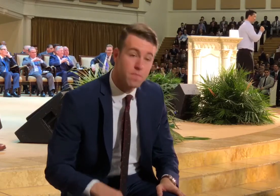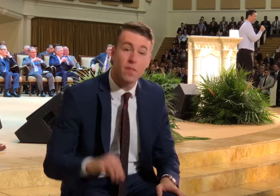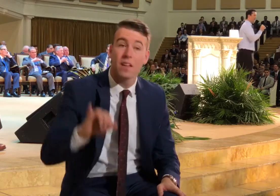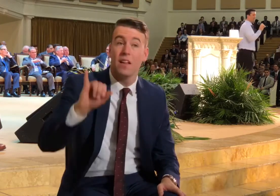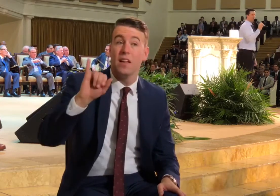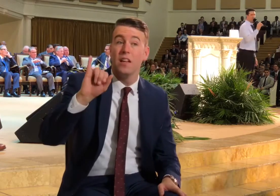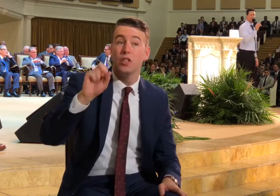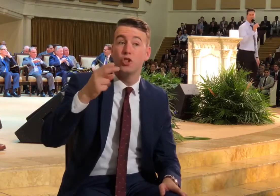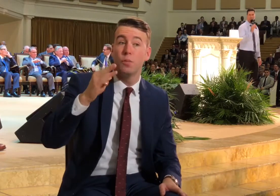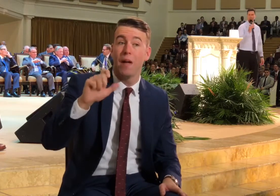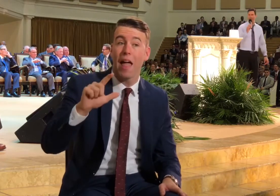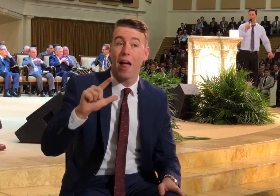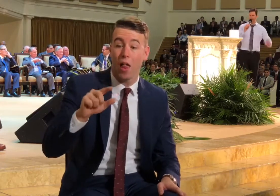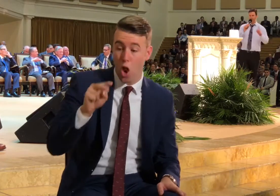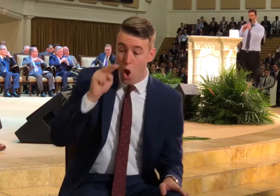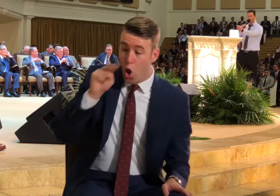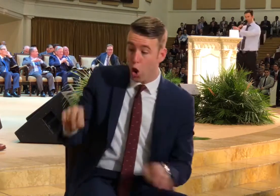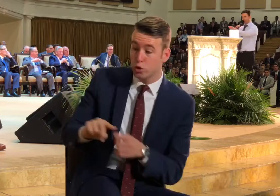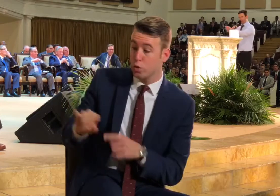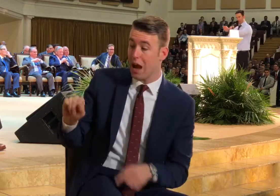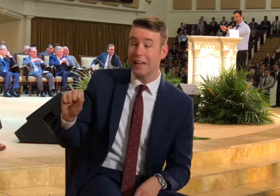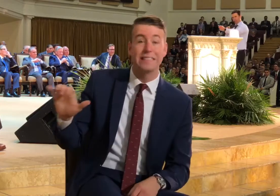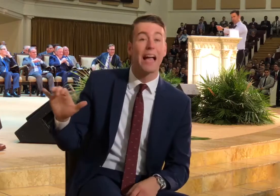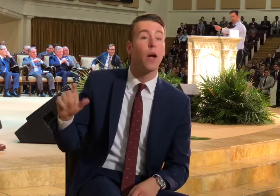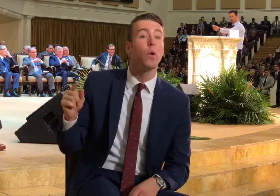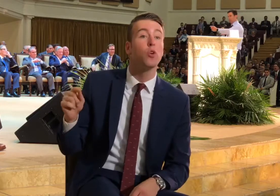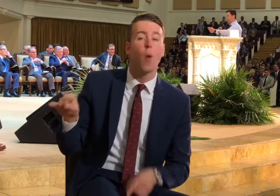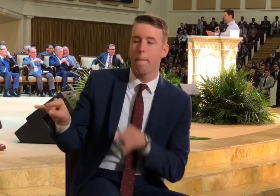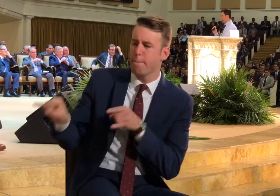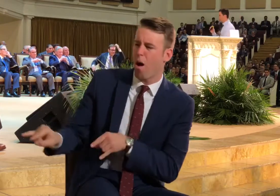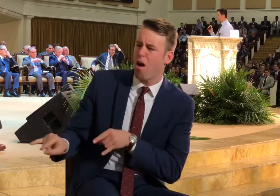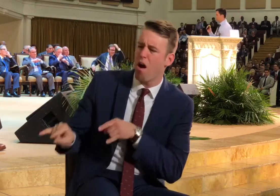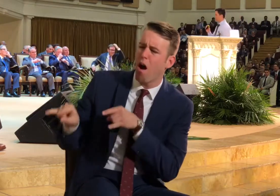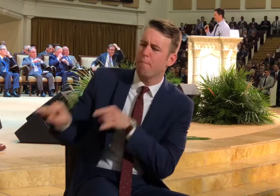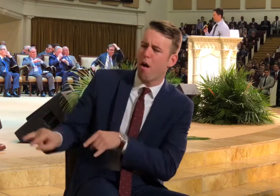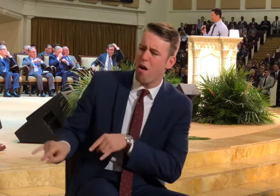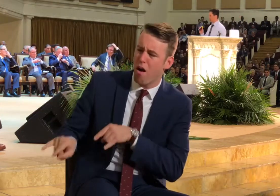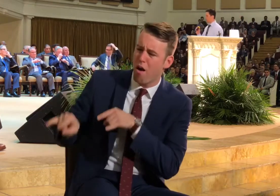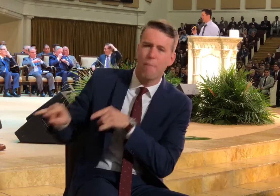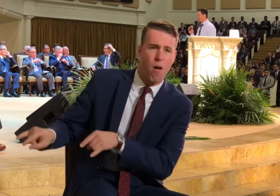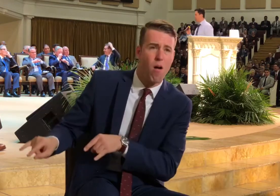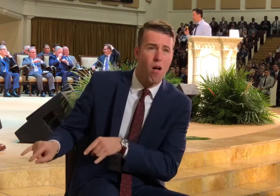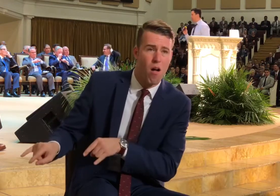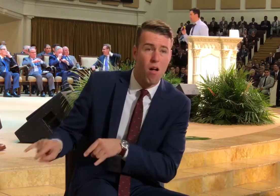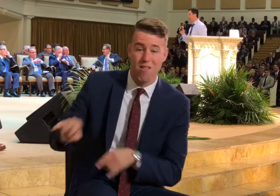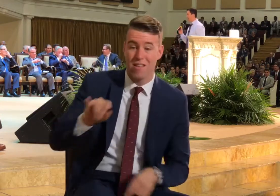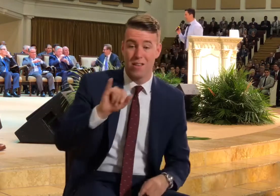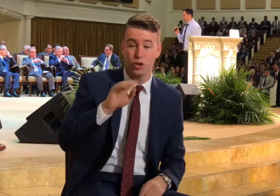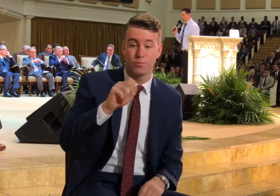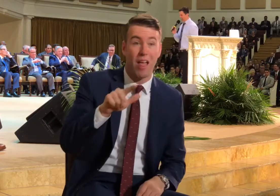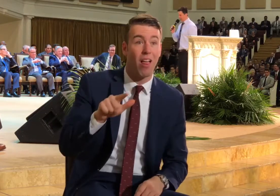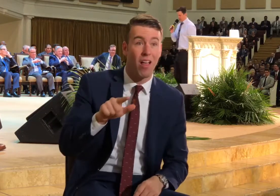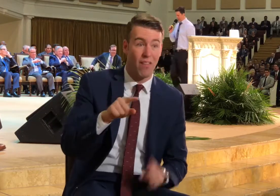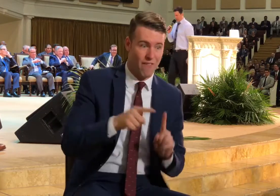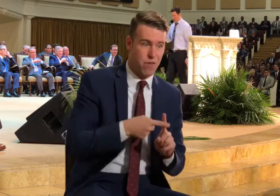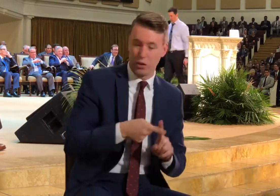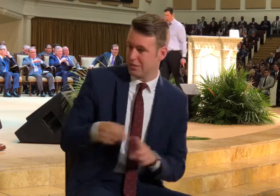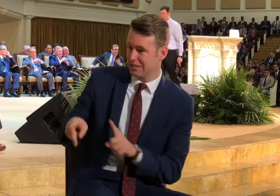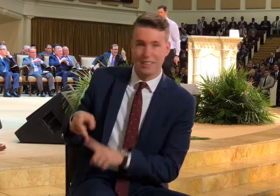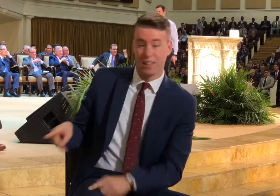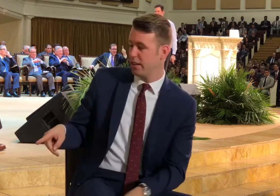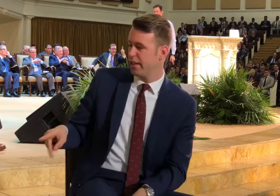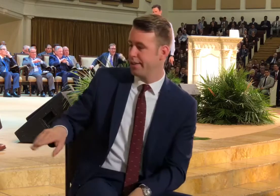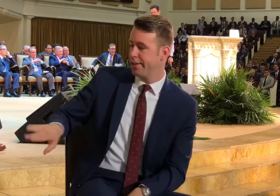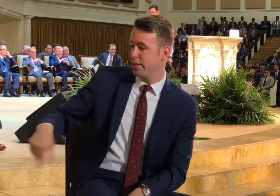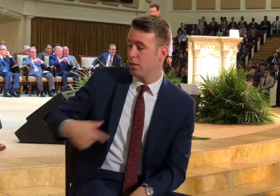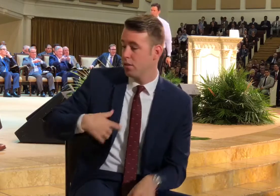Ishmael looks at Isaac and mocks him. Ishmael looks at the second born and says, I'm taking